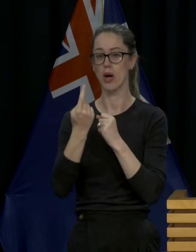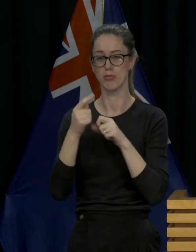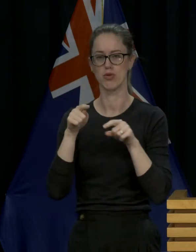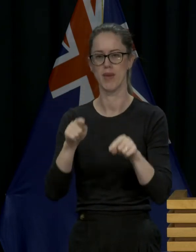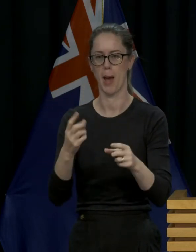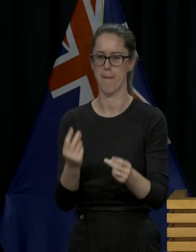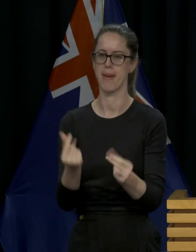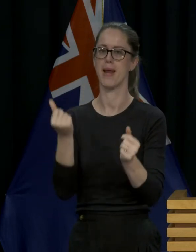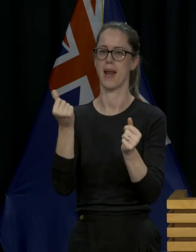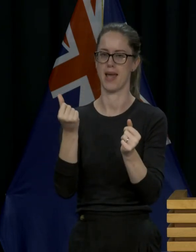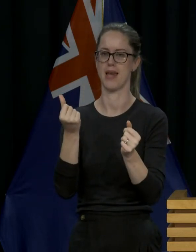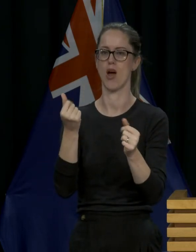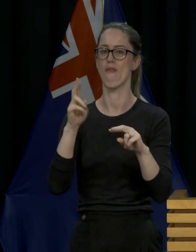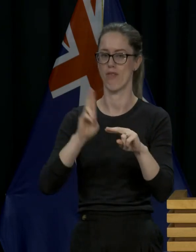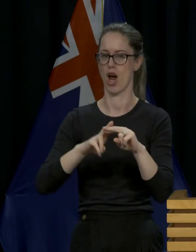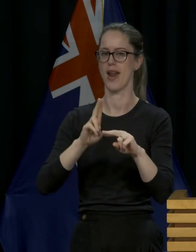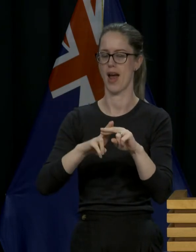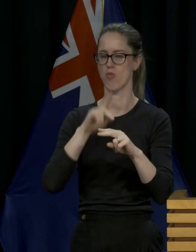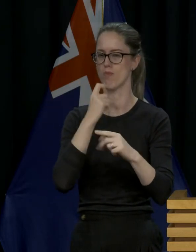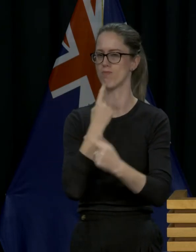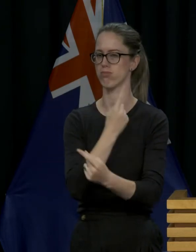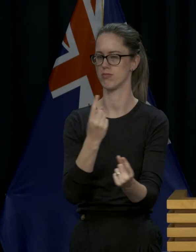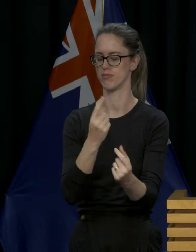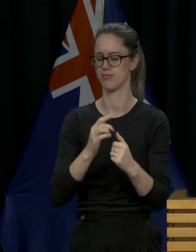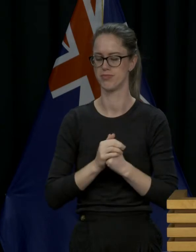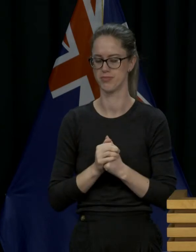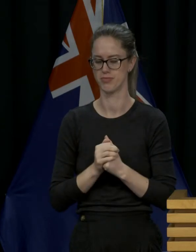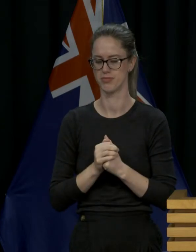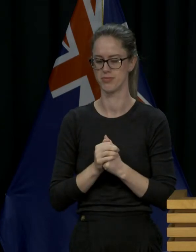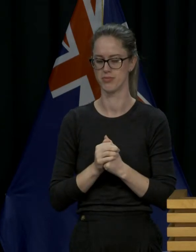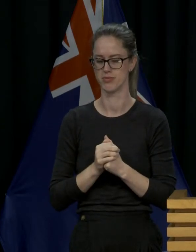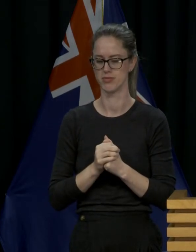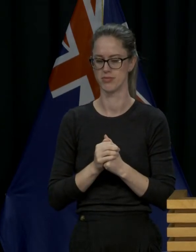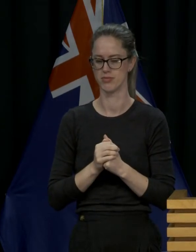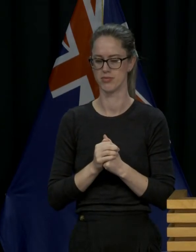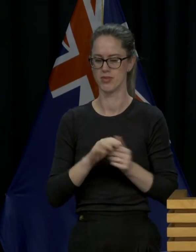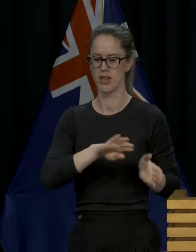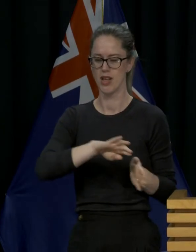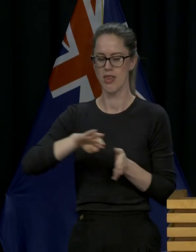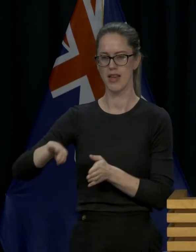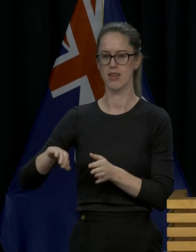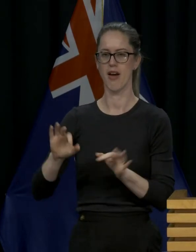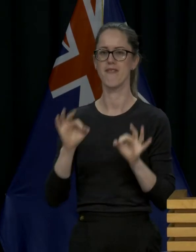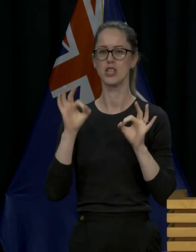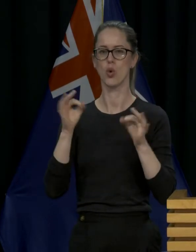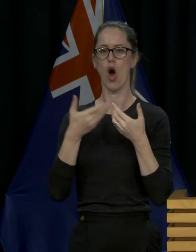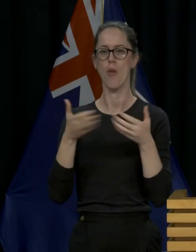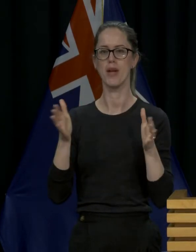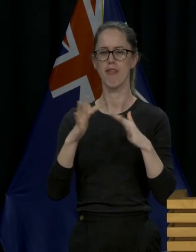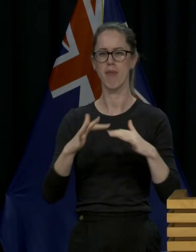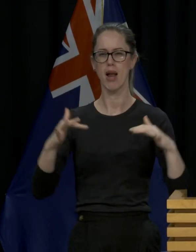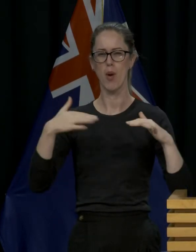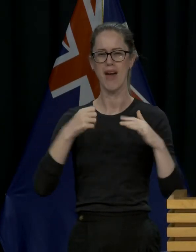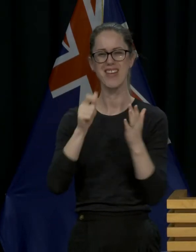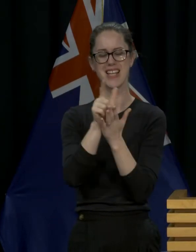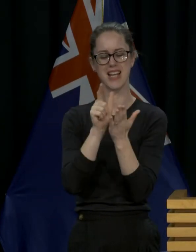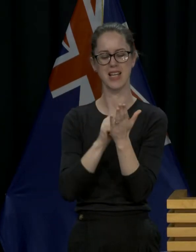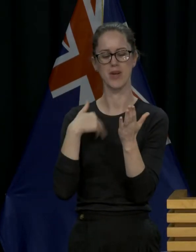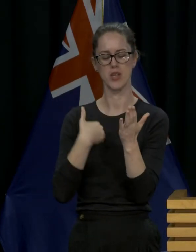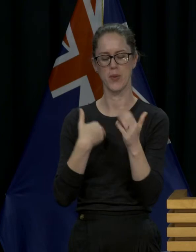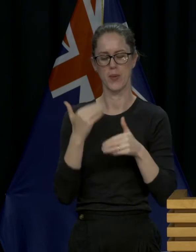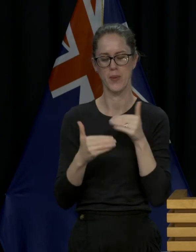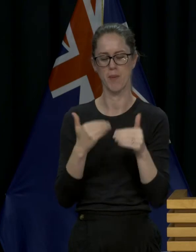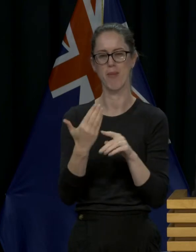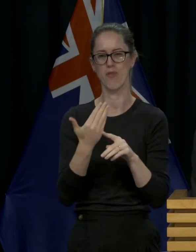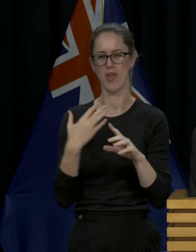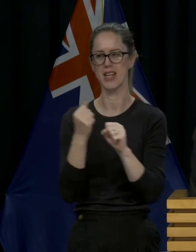that immediately after on Friday. We'll then of course move through this commission and state opening of Parliament. We do have some legislation we need to get through before the